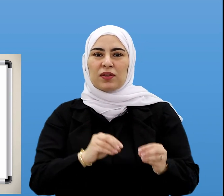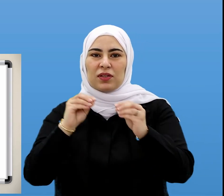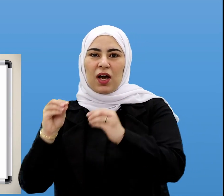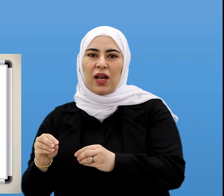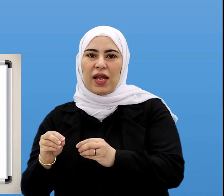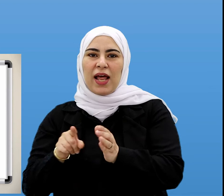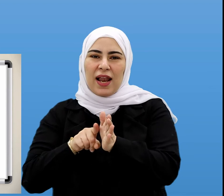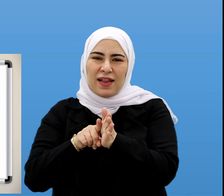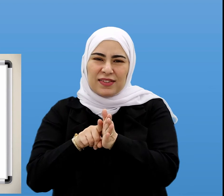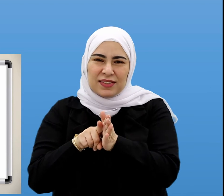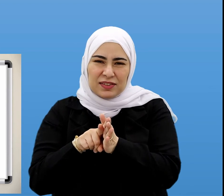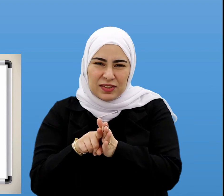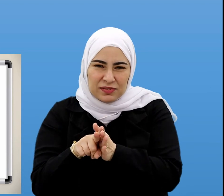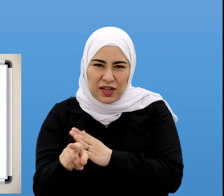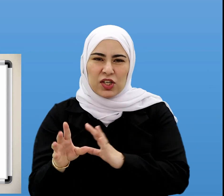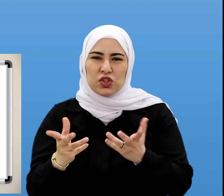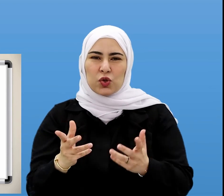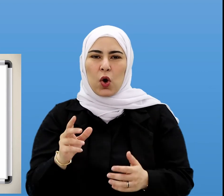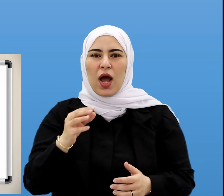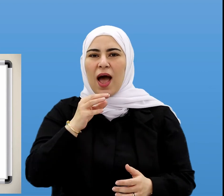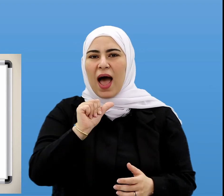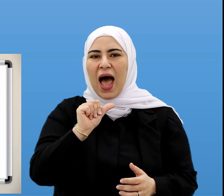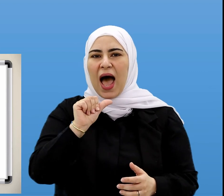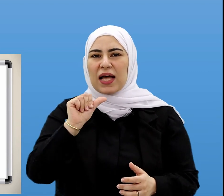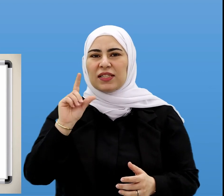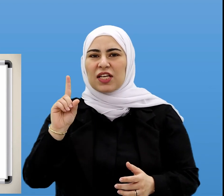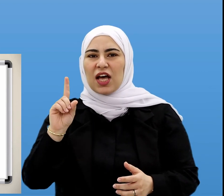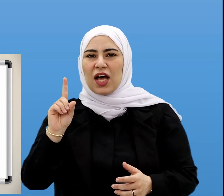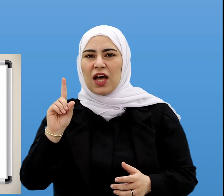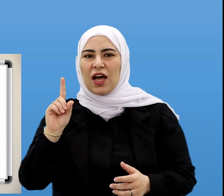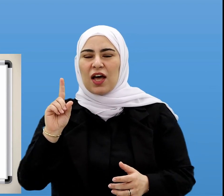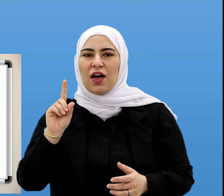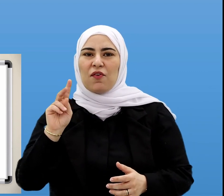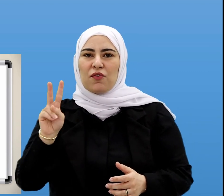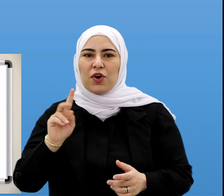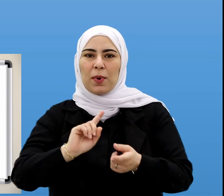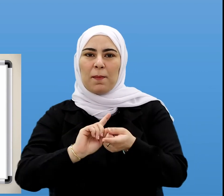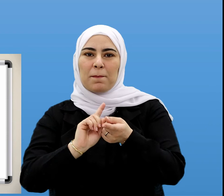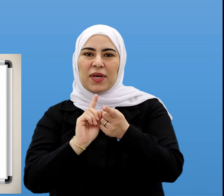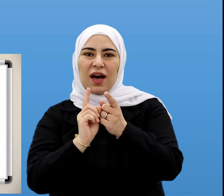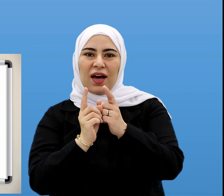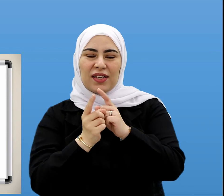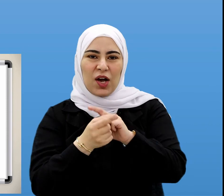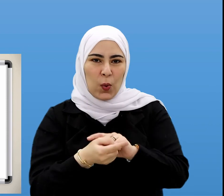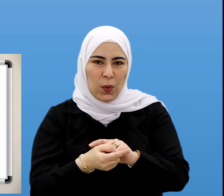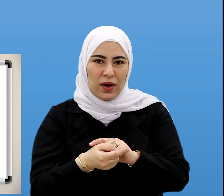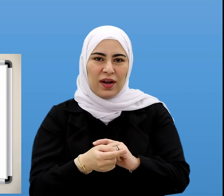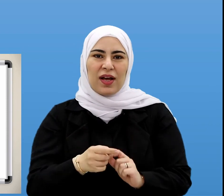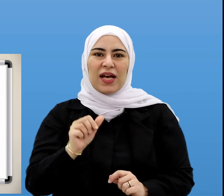Intensifiers are adverbs that modify adjectives and adverbs.